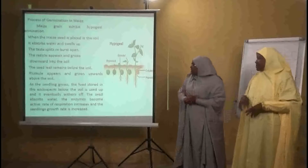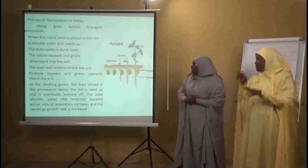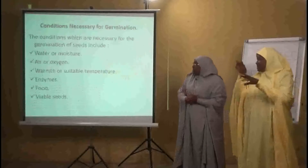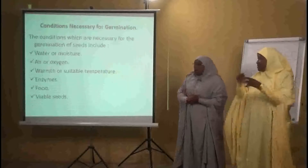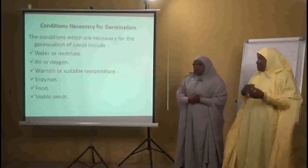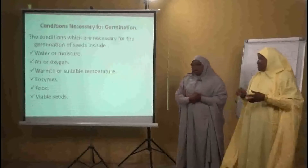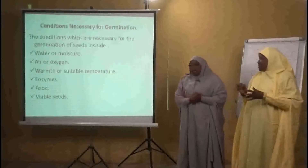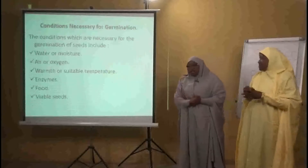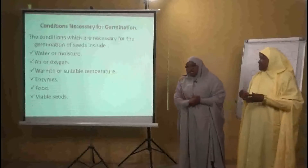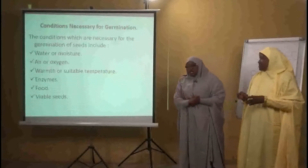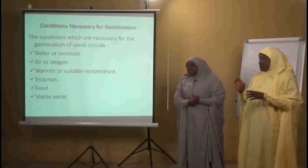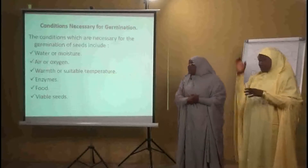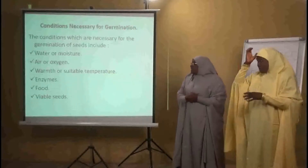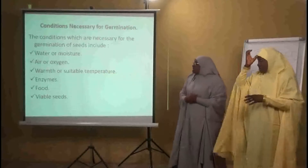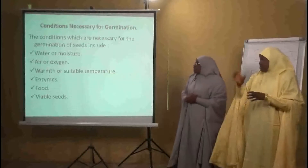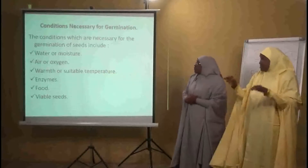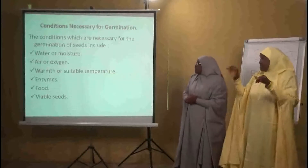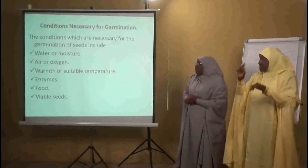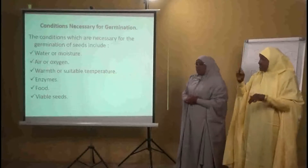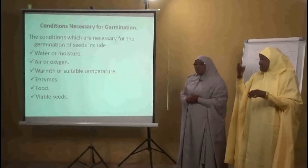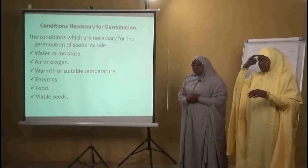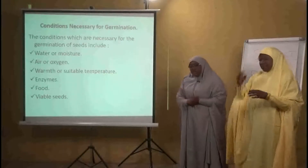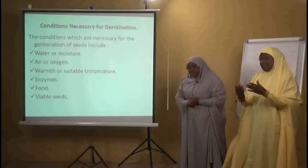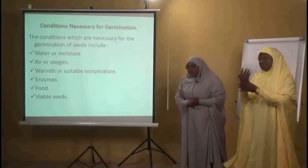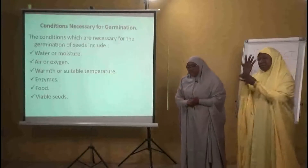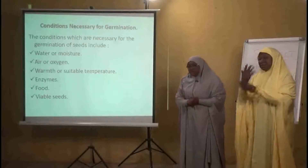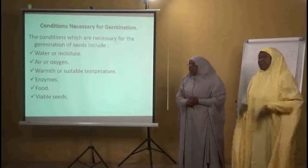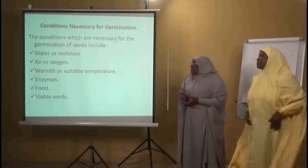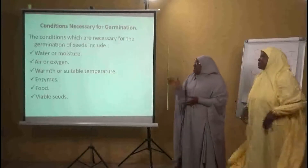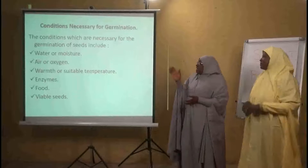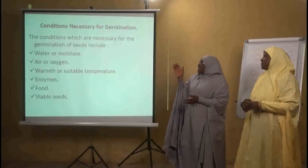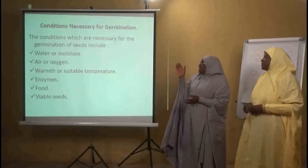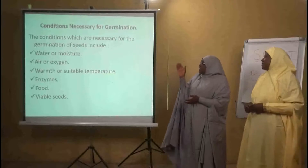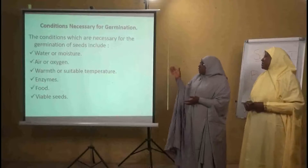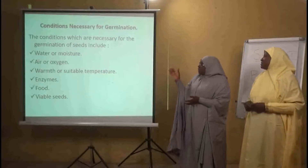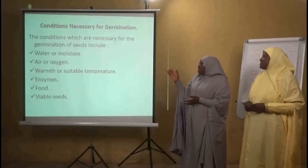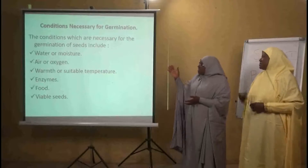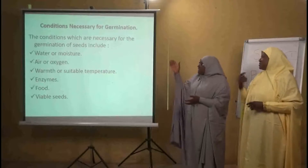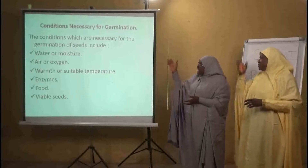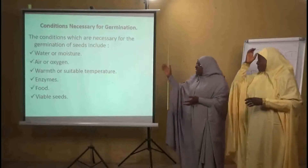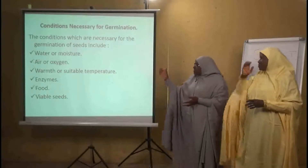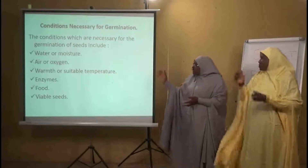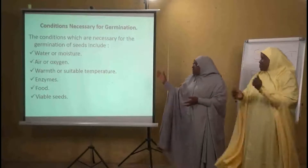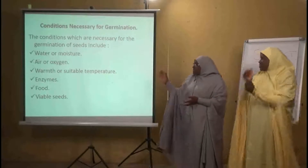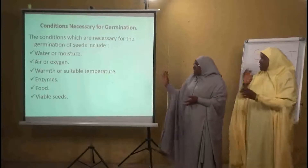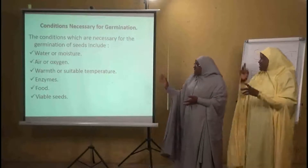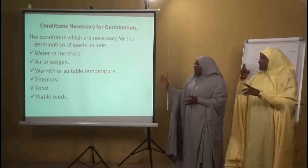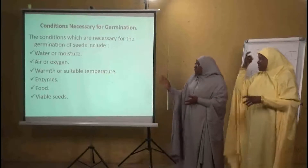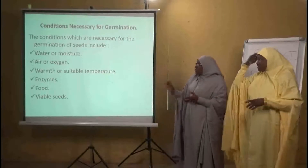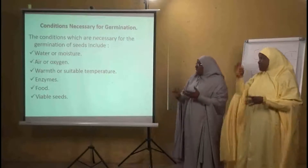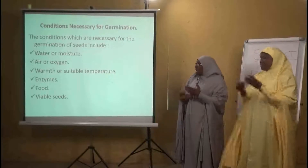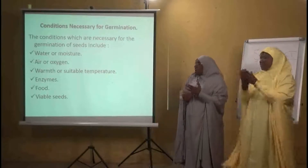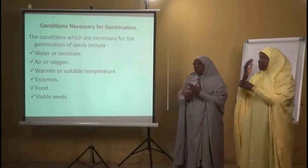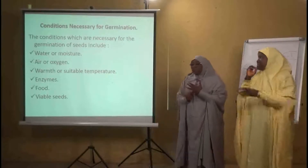at conditions necessary for germination. The conditions that are necessary for the